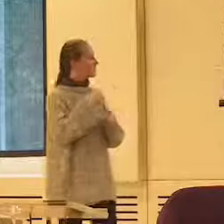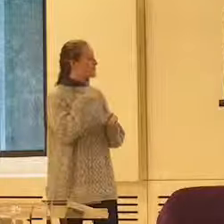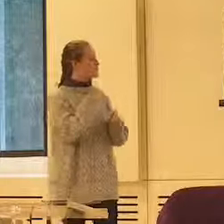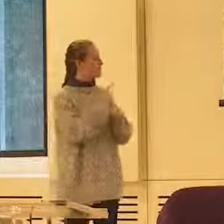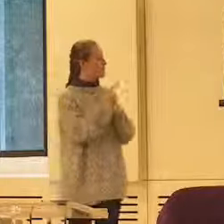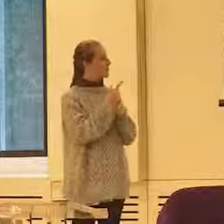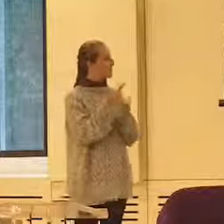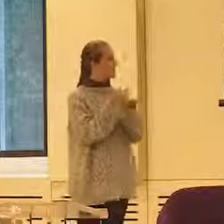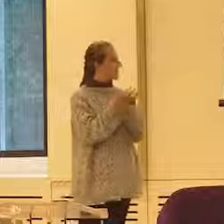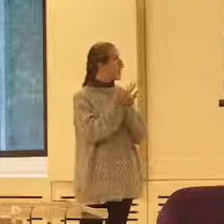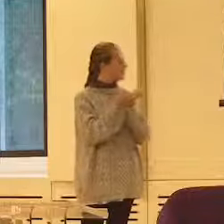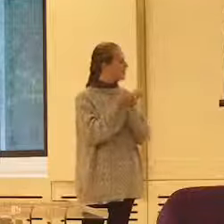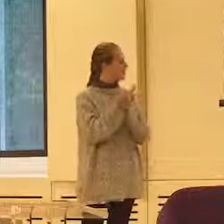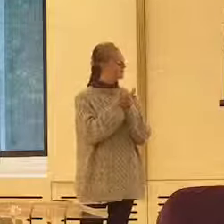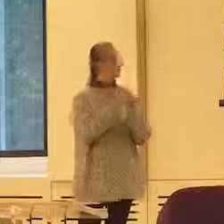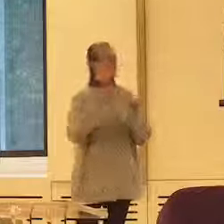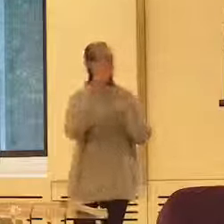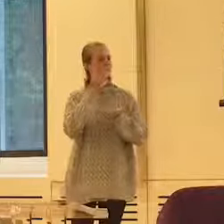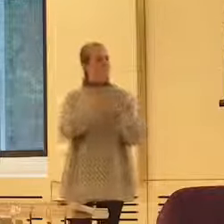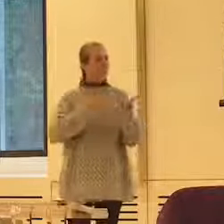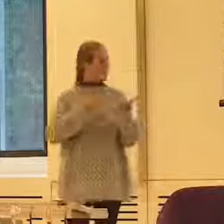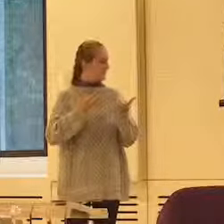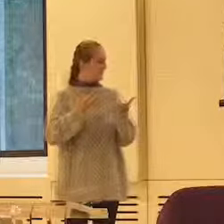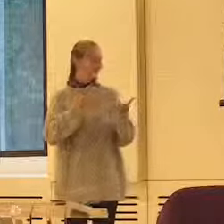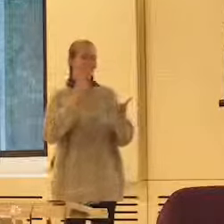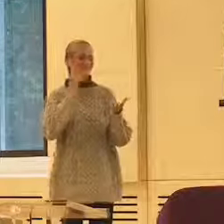All the discussions on mental health,